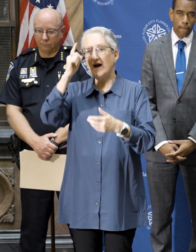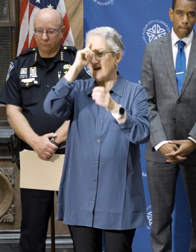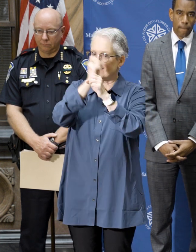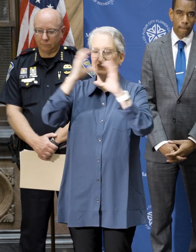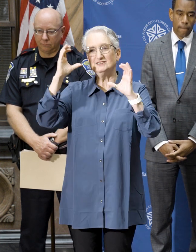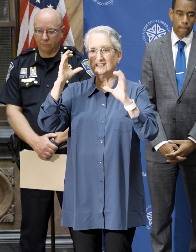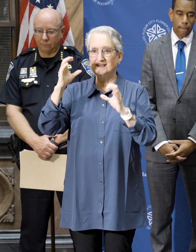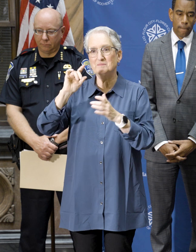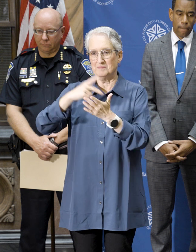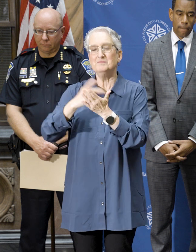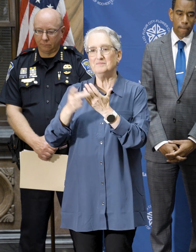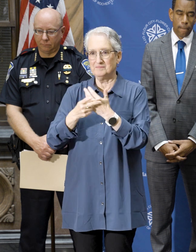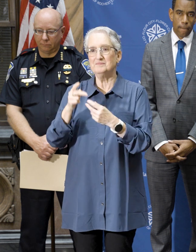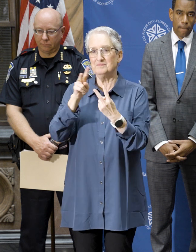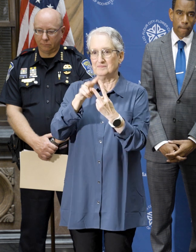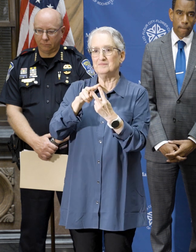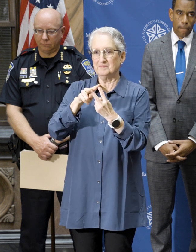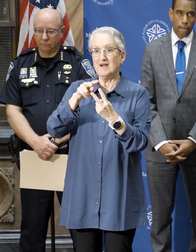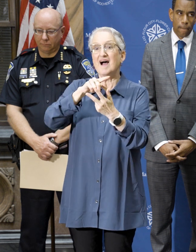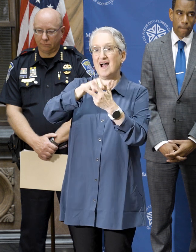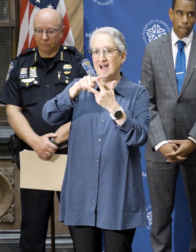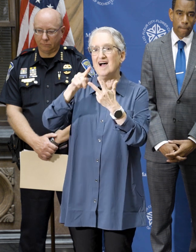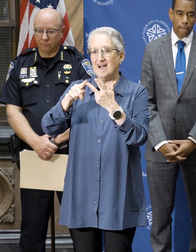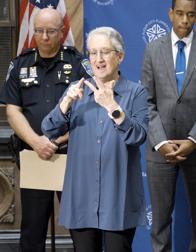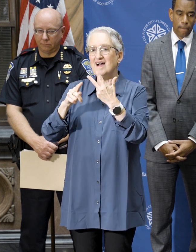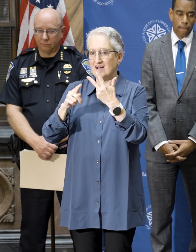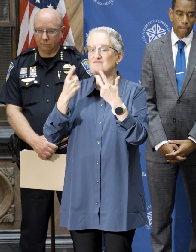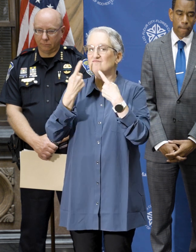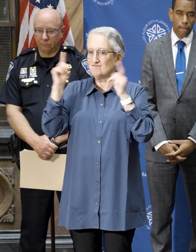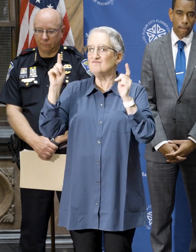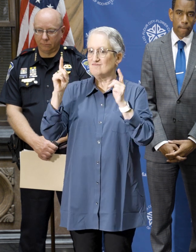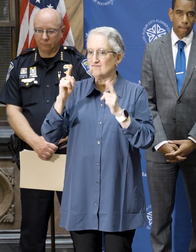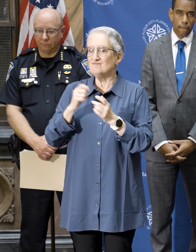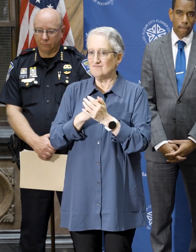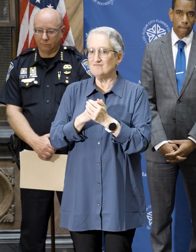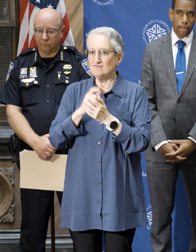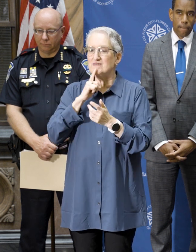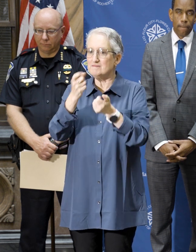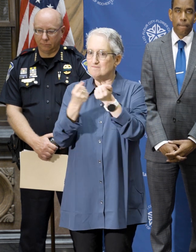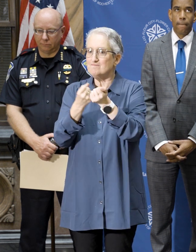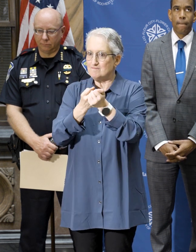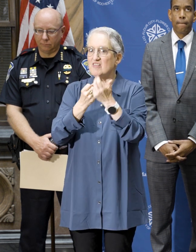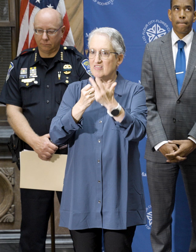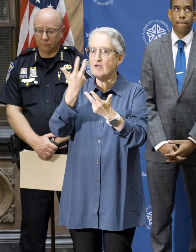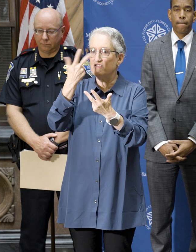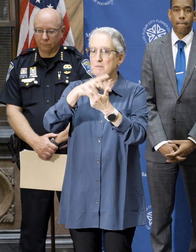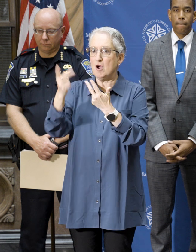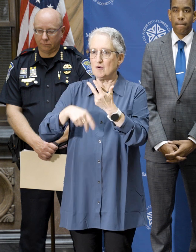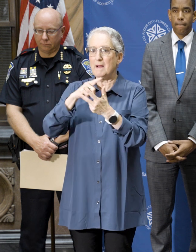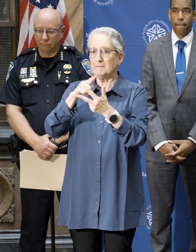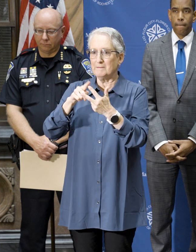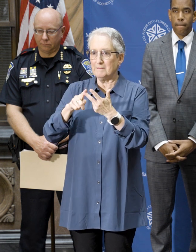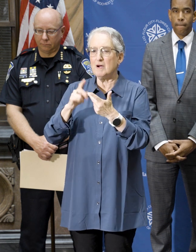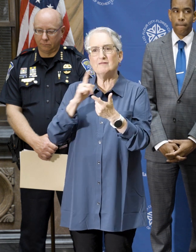we offer at the rec centers to make sure they remain relevant and interesting for all children. This isn't just about